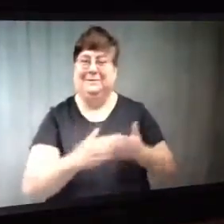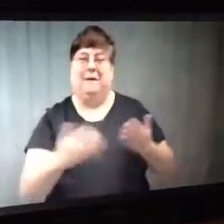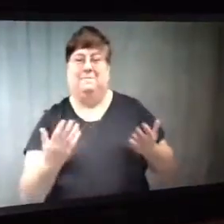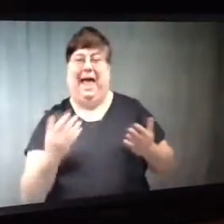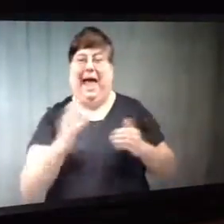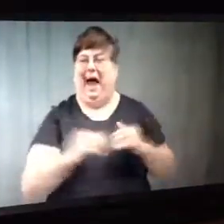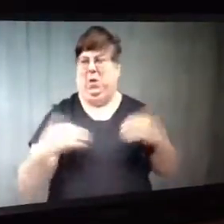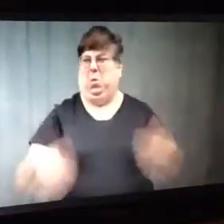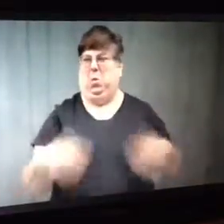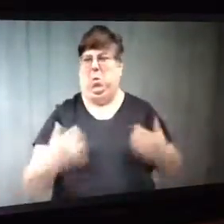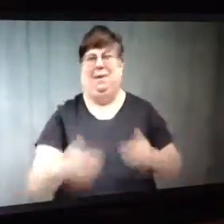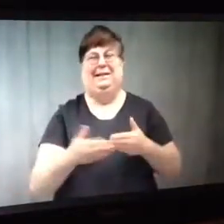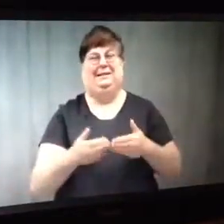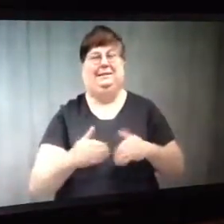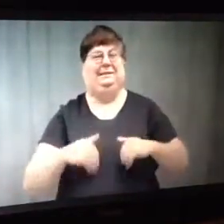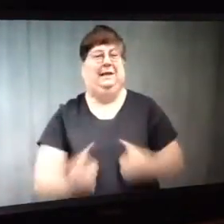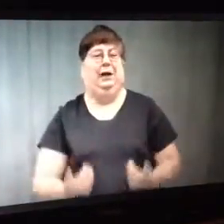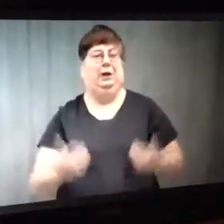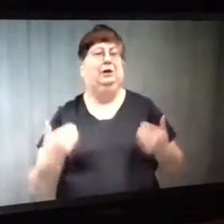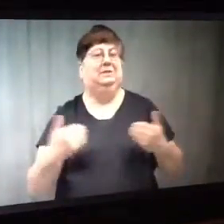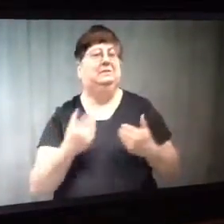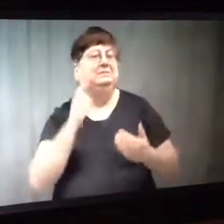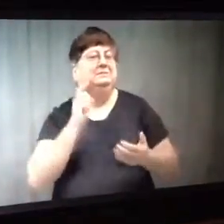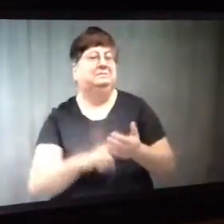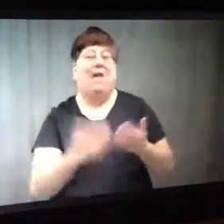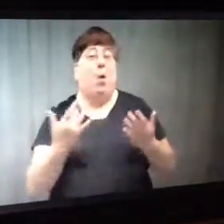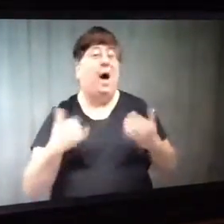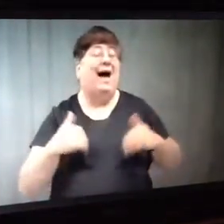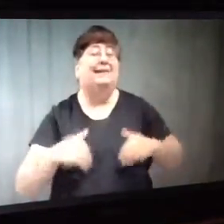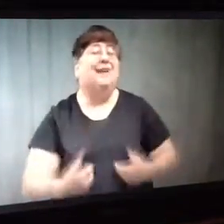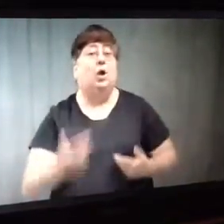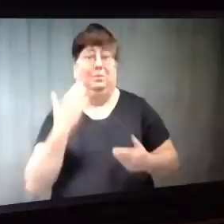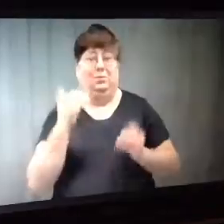But my stomach, I still kind of felt like I had gas. And I got tired easy.